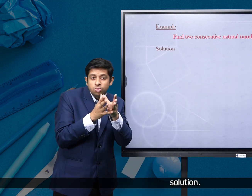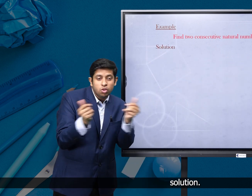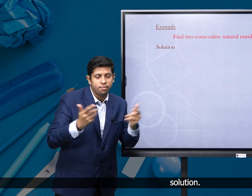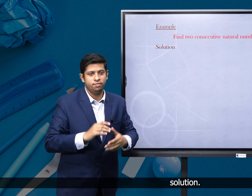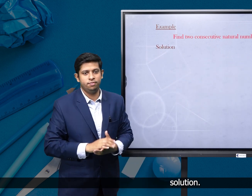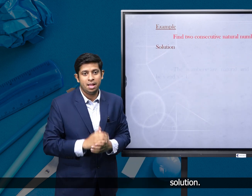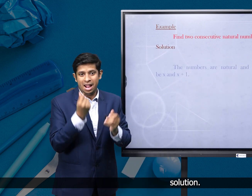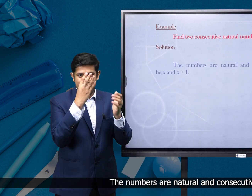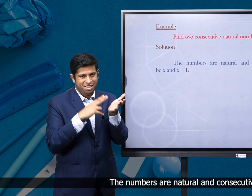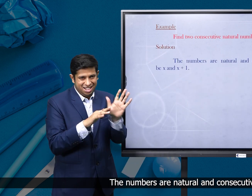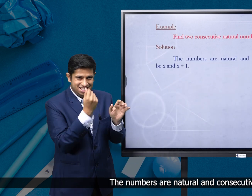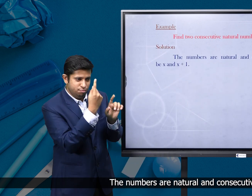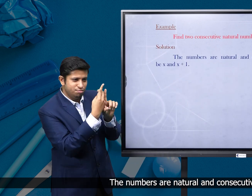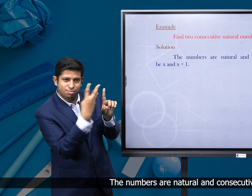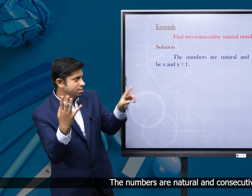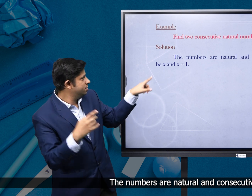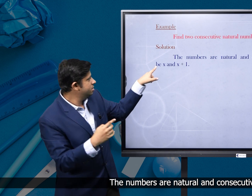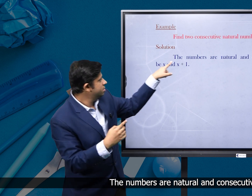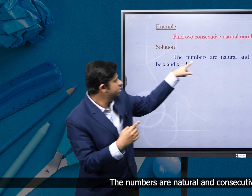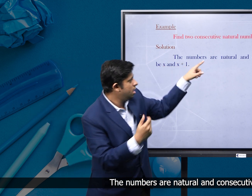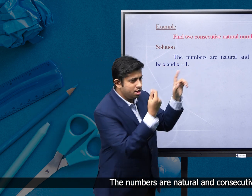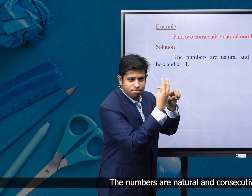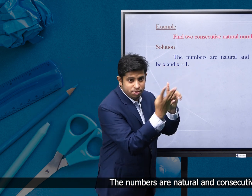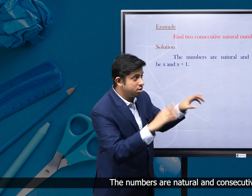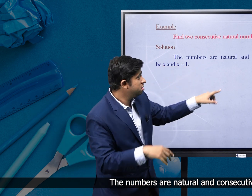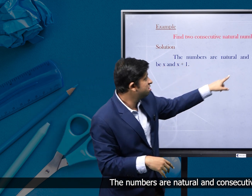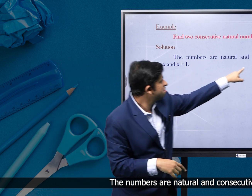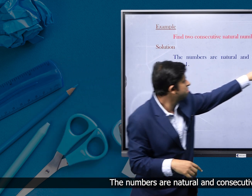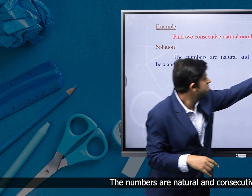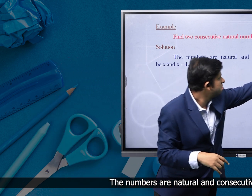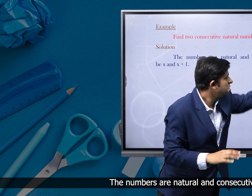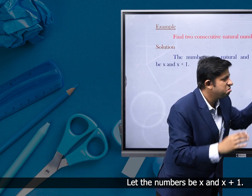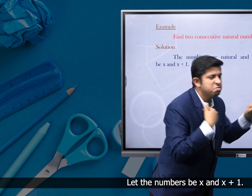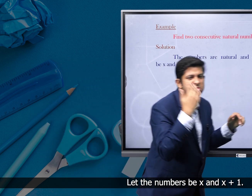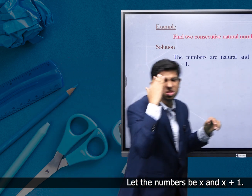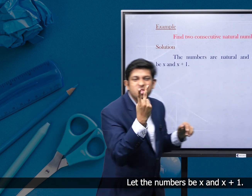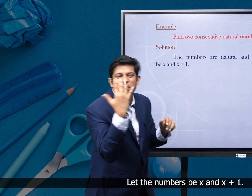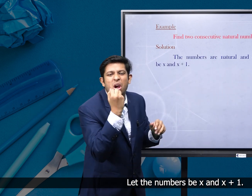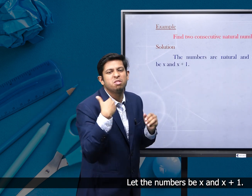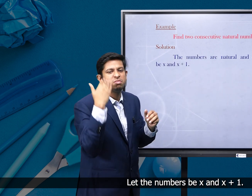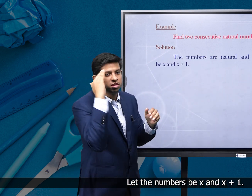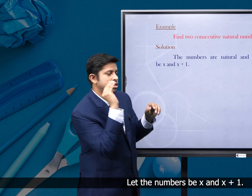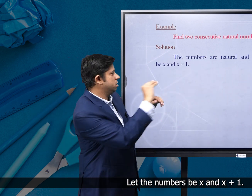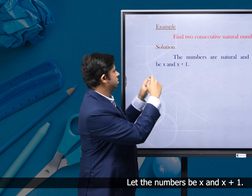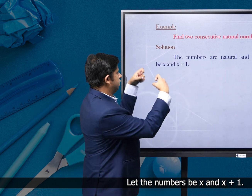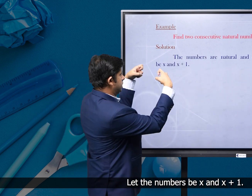Solution. The numbers are natural and consecutive. Let the numbers be x and x plus 1.